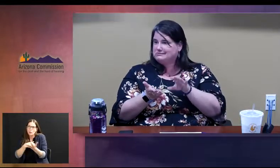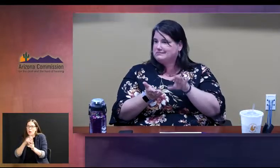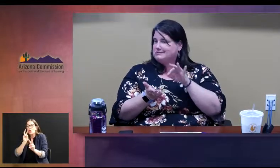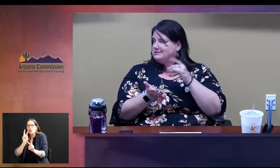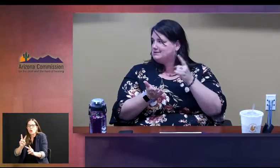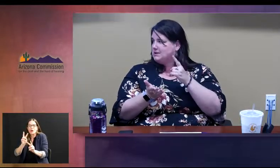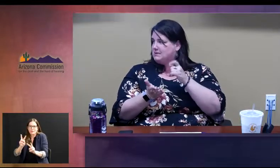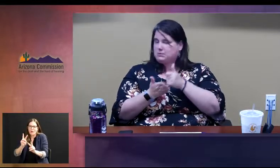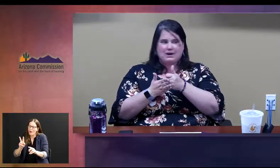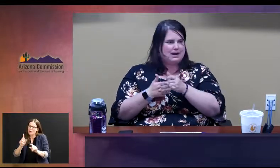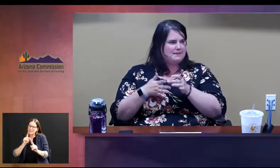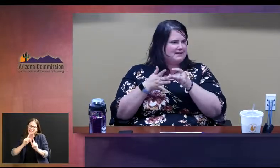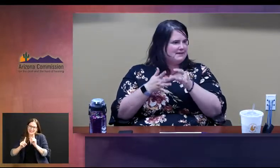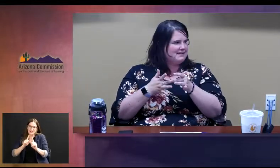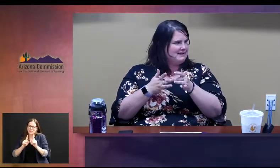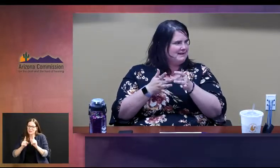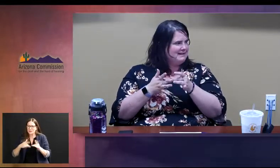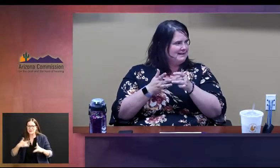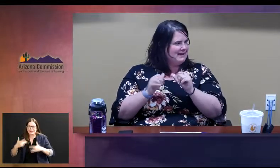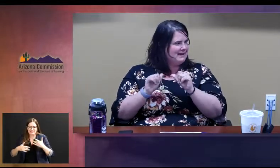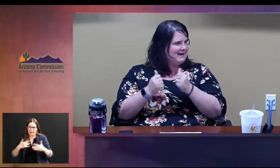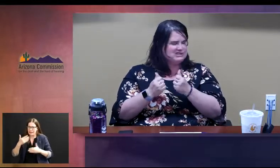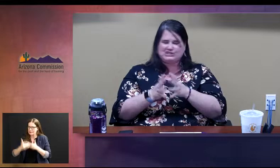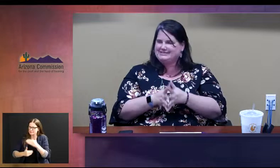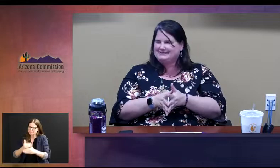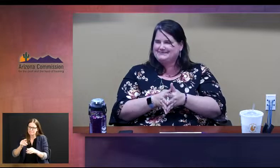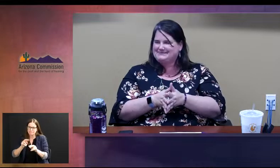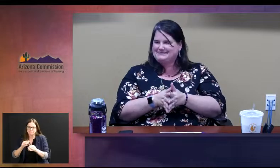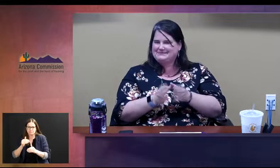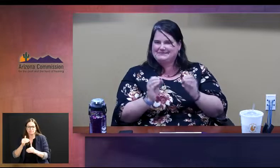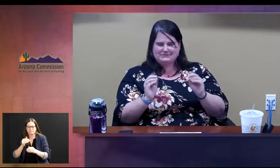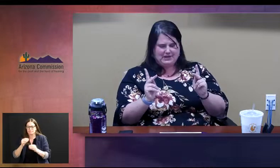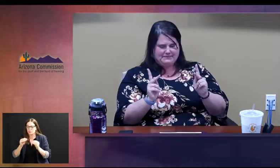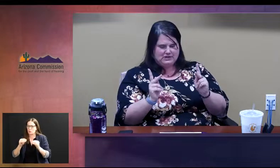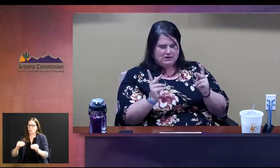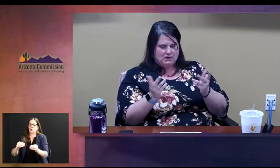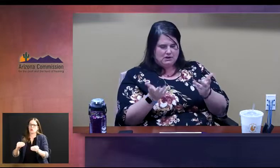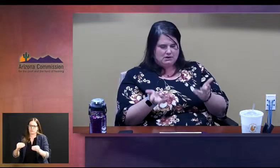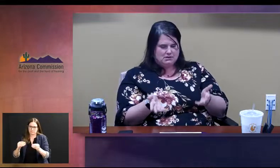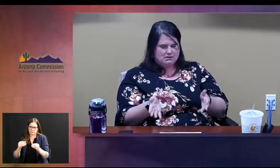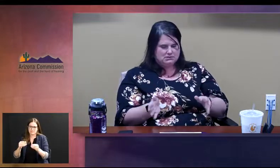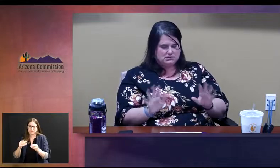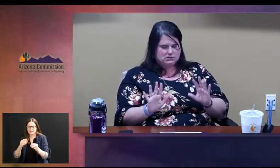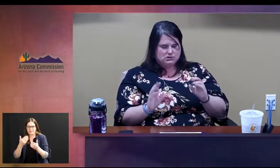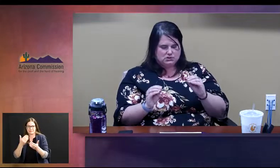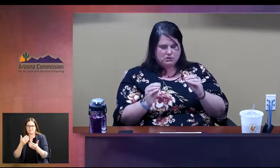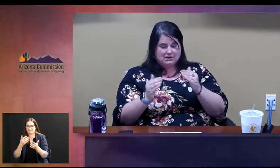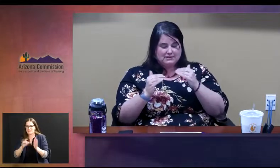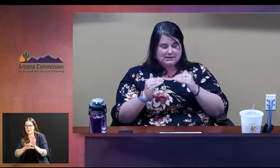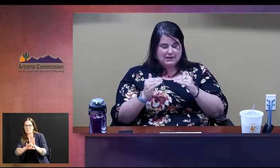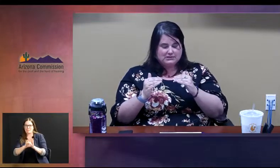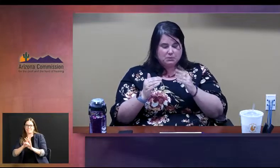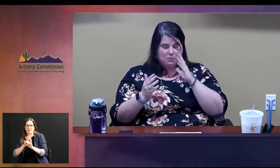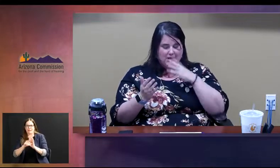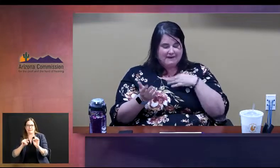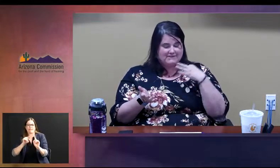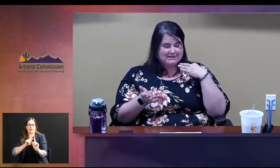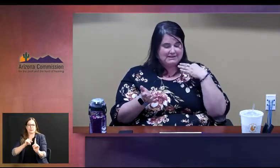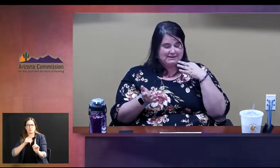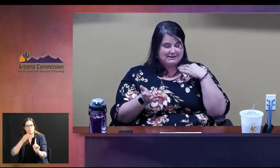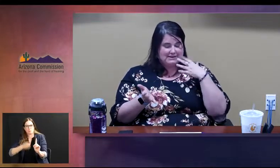forward with the interviews this evening to then pick someone who will help lead this agency.